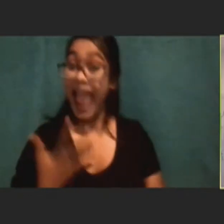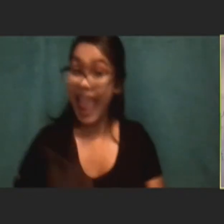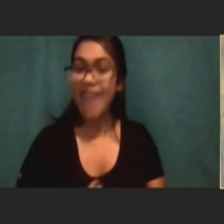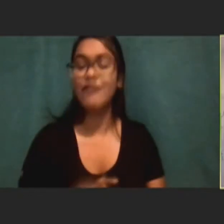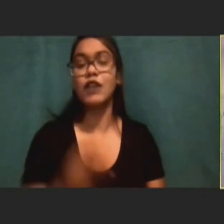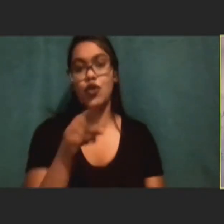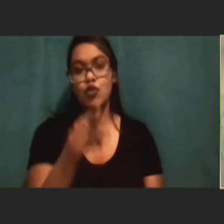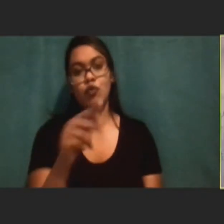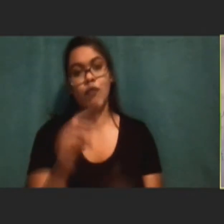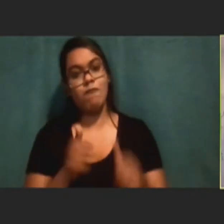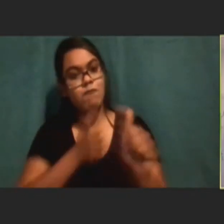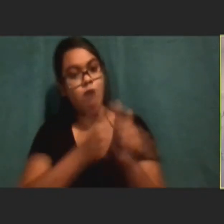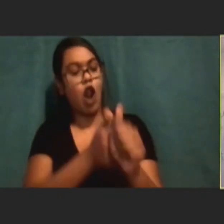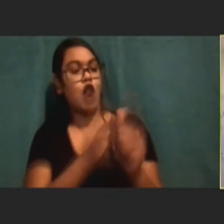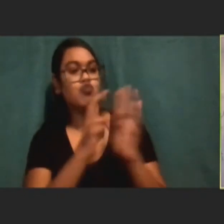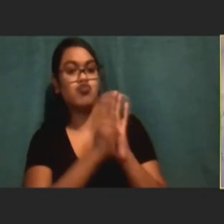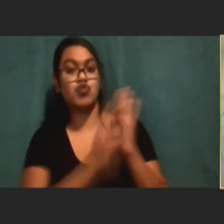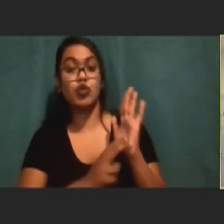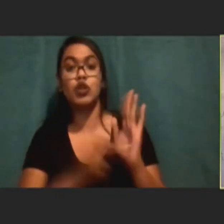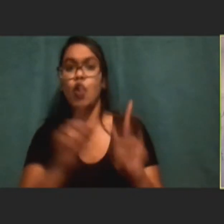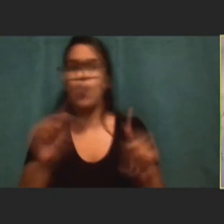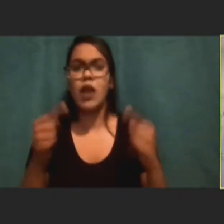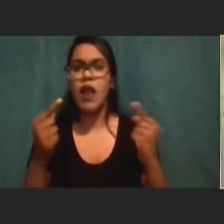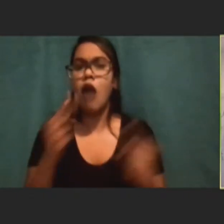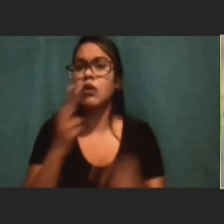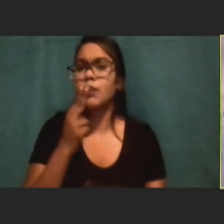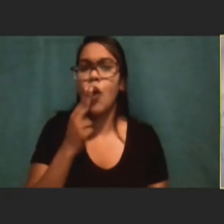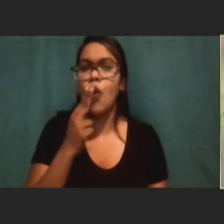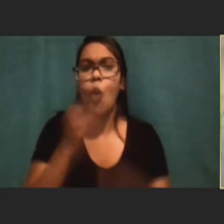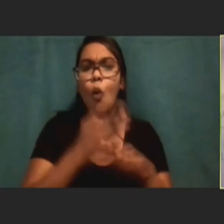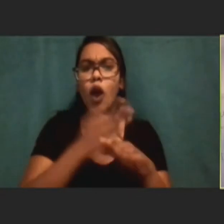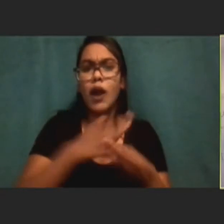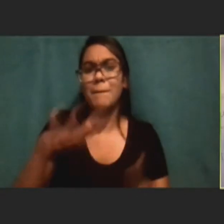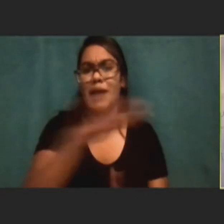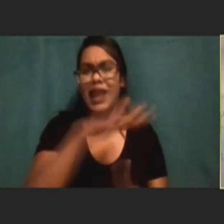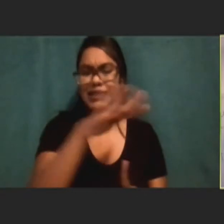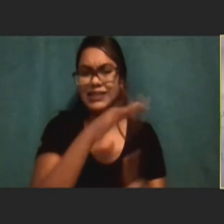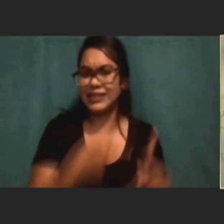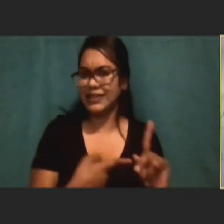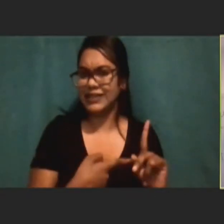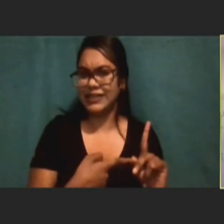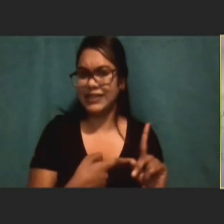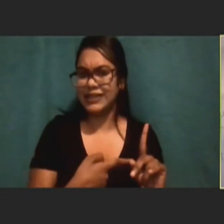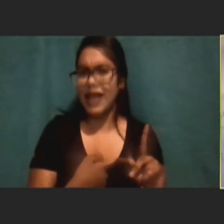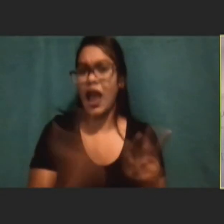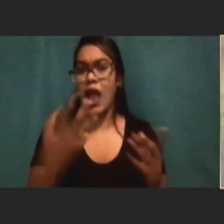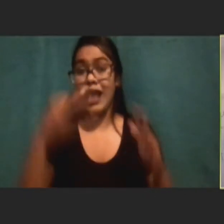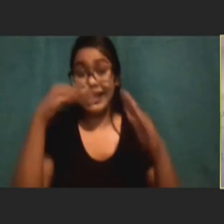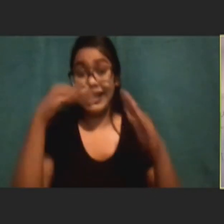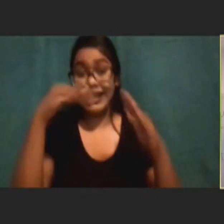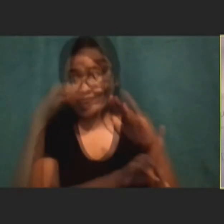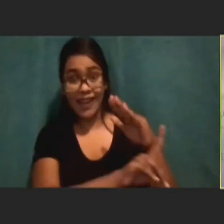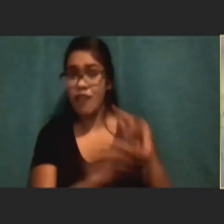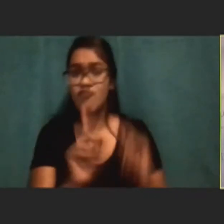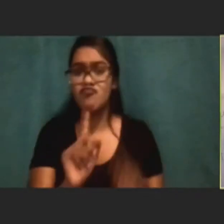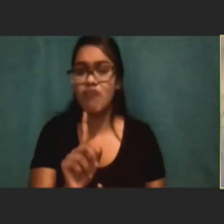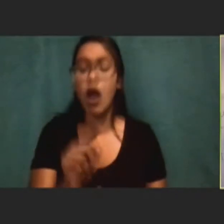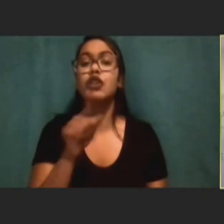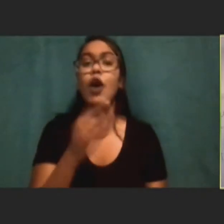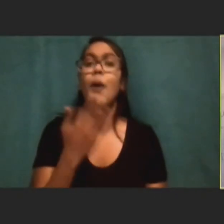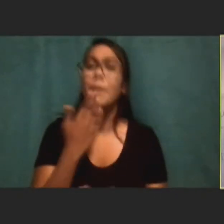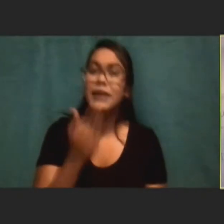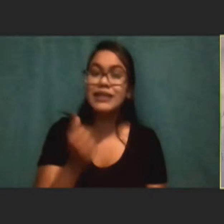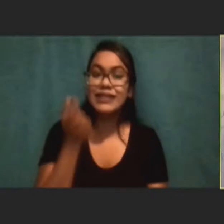and may not smoke. You can't smoke in the workplace, for instance. So I think that people need to understand it perhaps in that context,